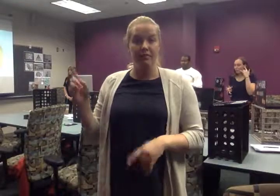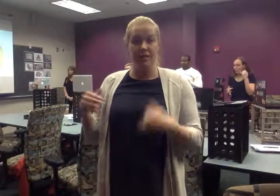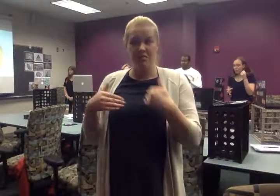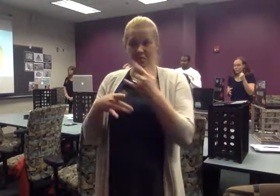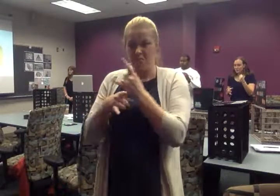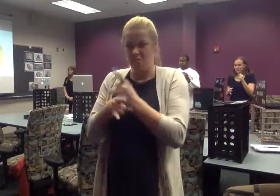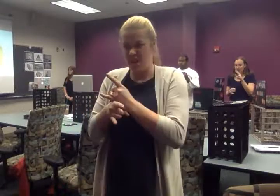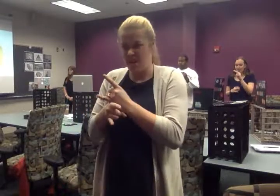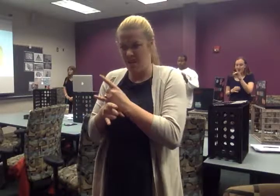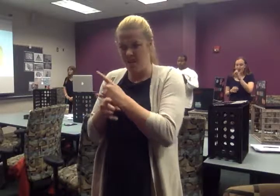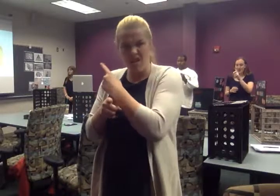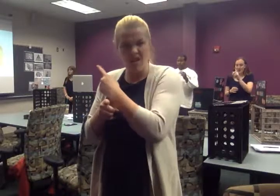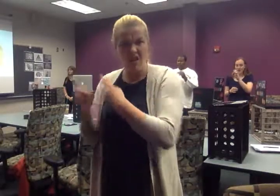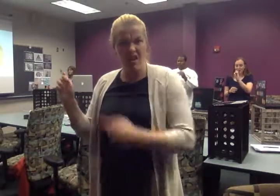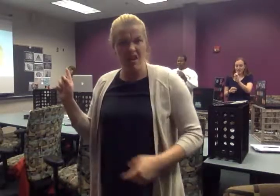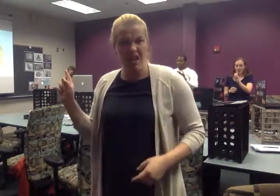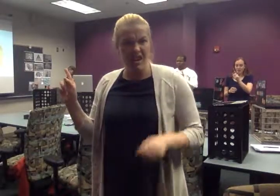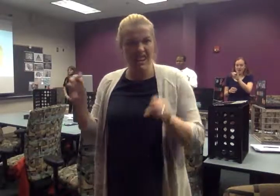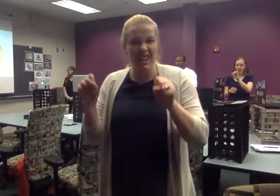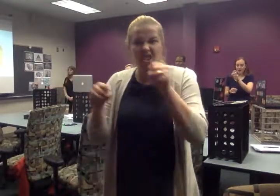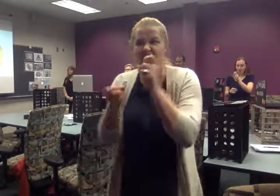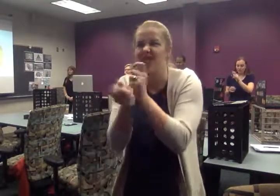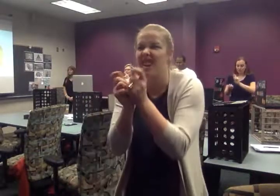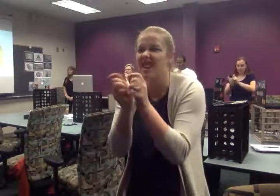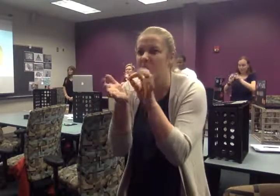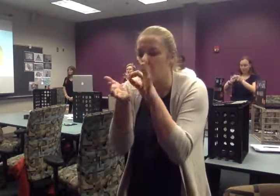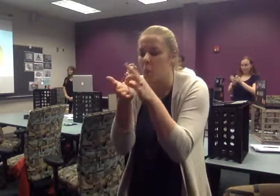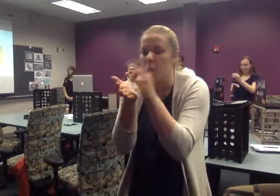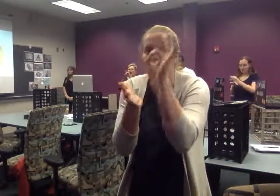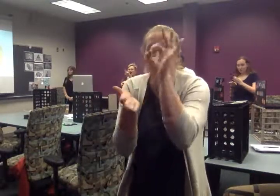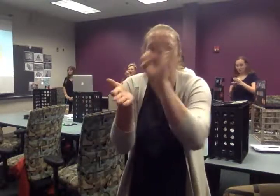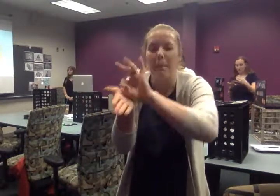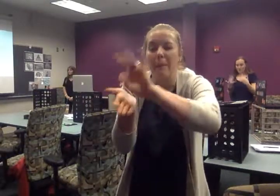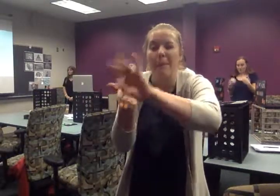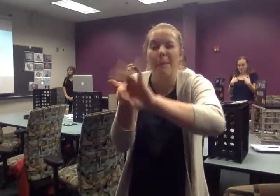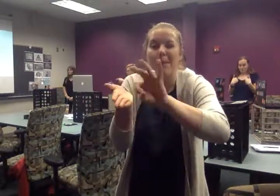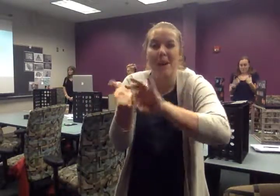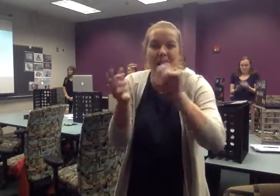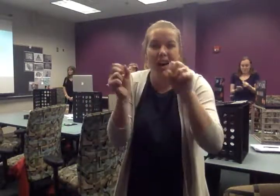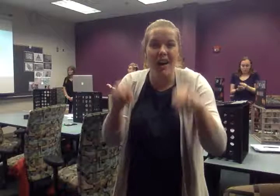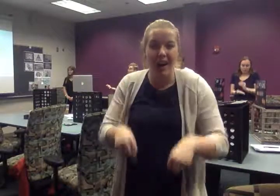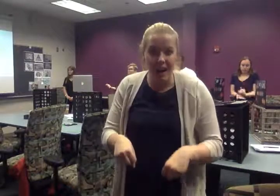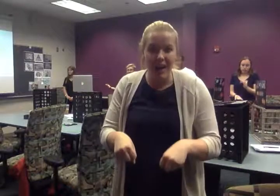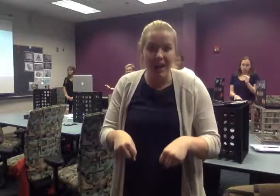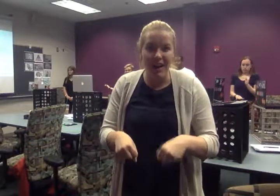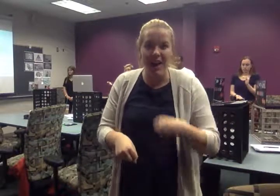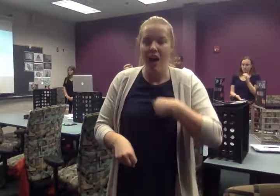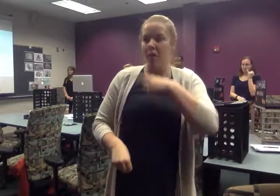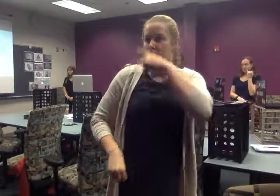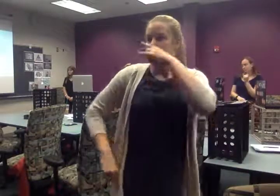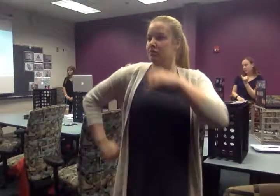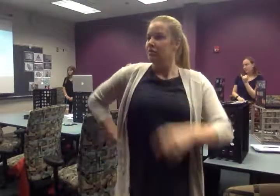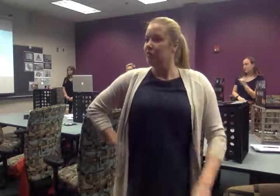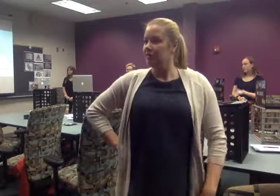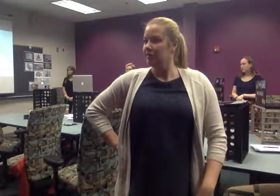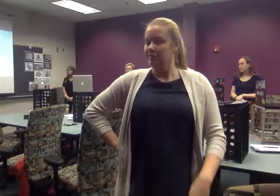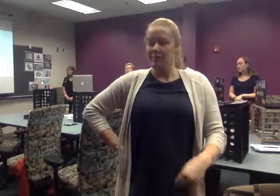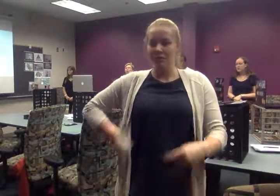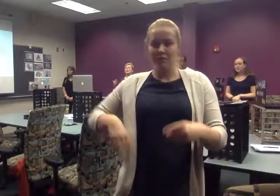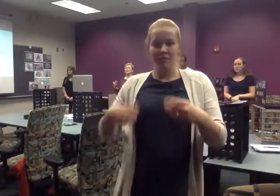turn it into coins? Oh, Stan, look how rich I am. Virtually. Thought was clearly much better at making it rain than I am. An open letter